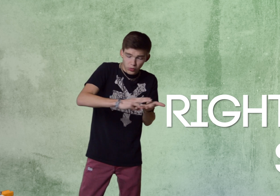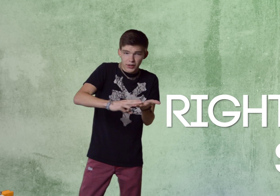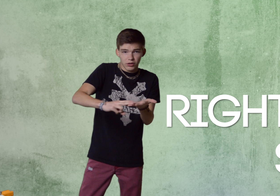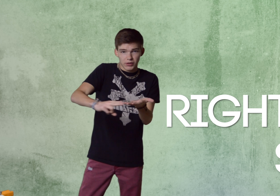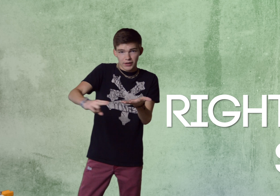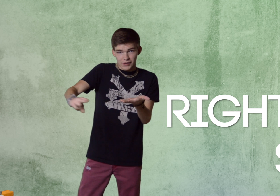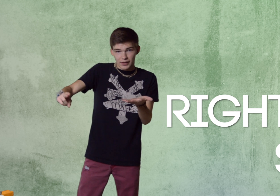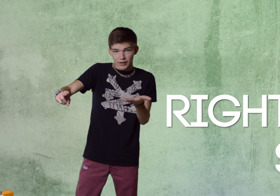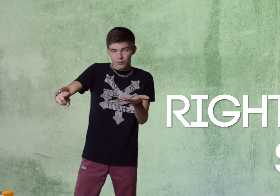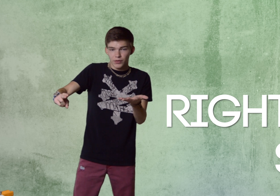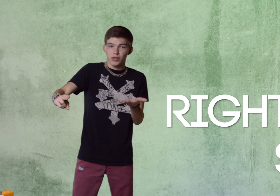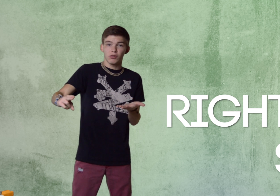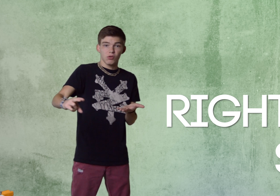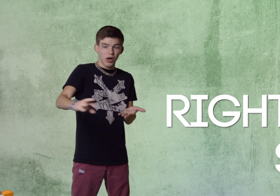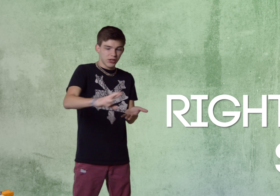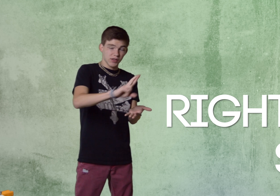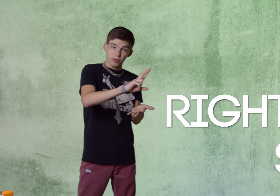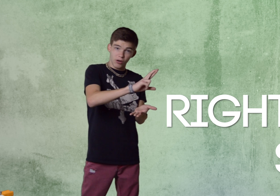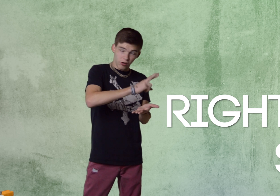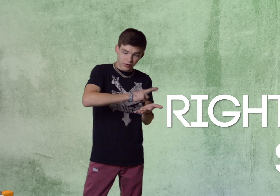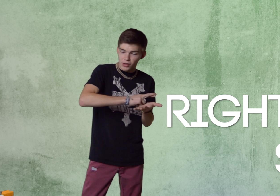holy, you clean the slate. Then you do righteous with an R.